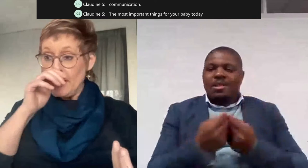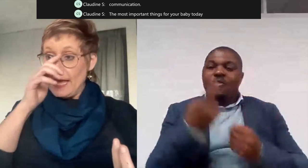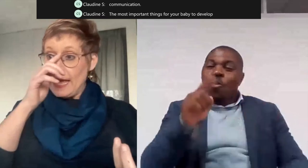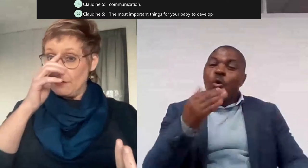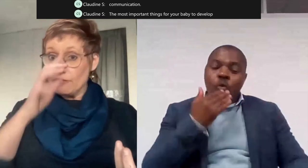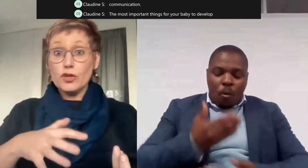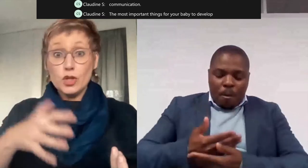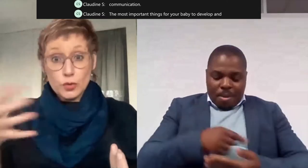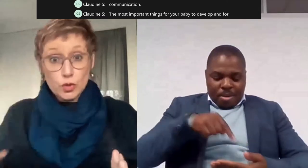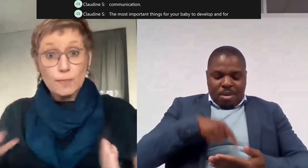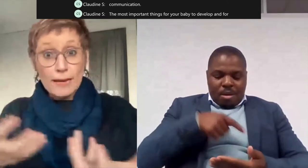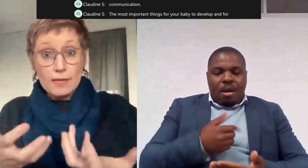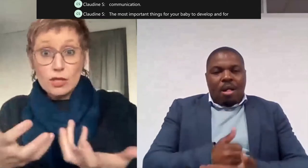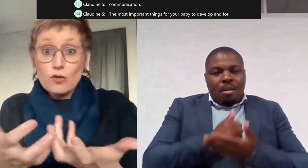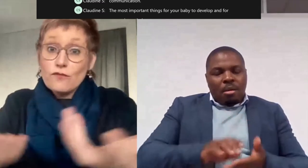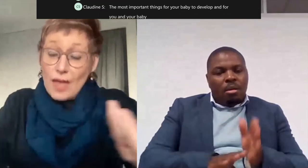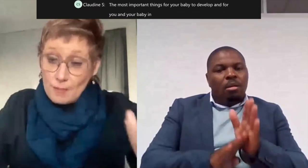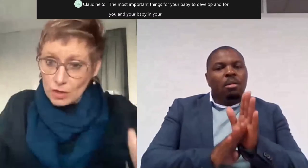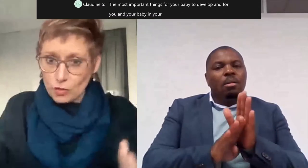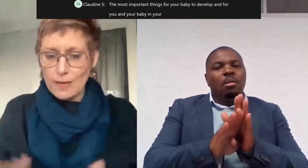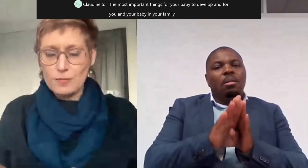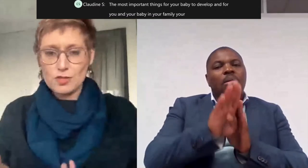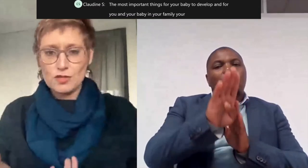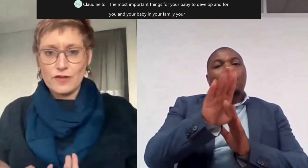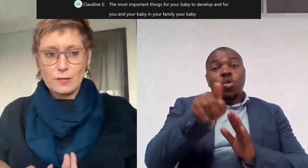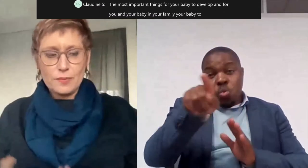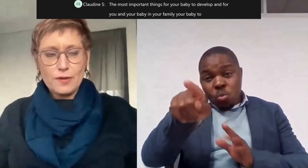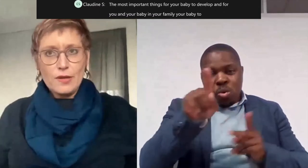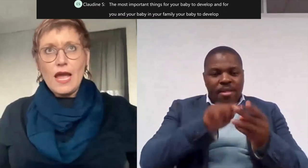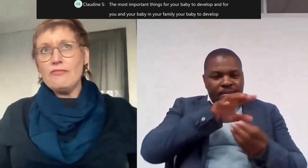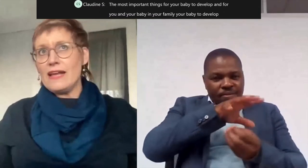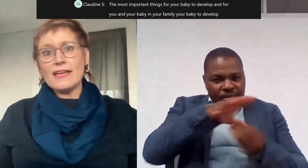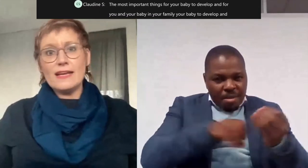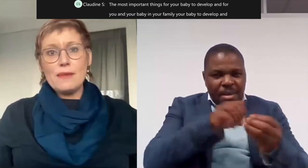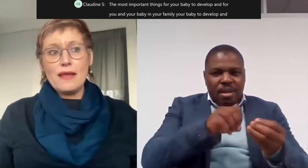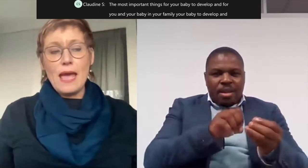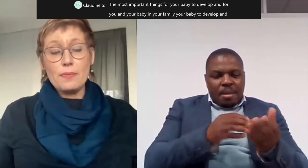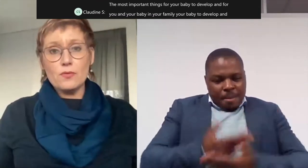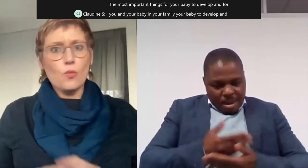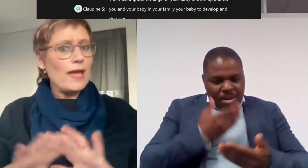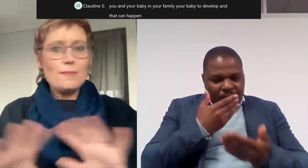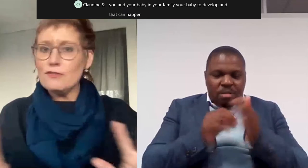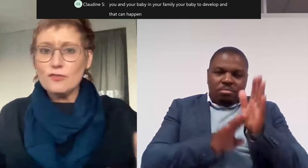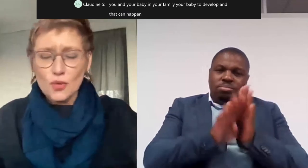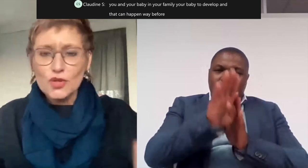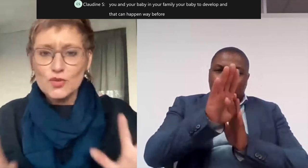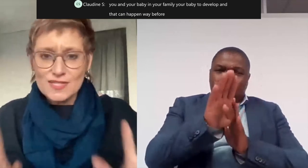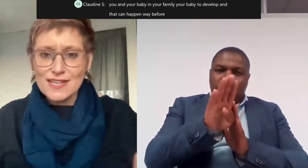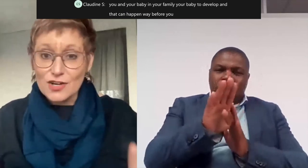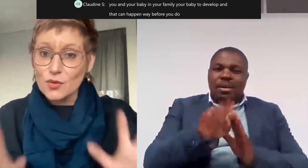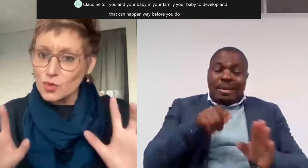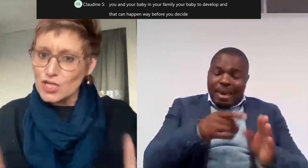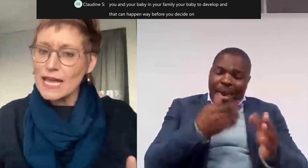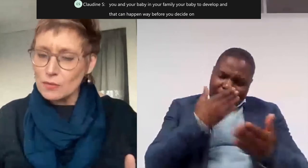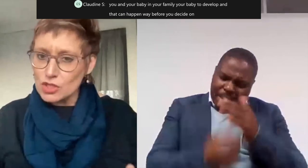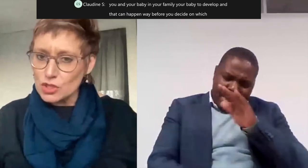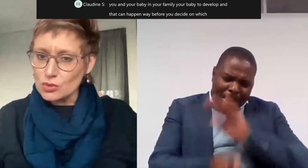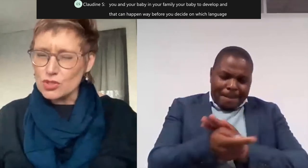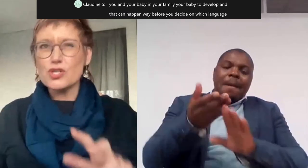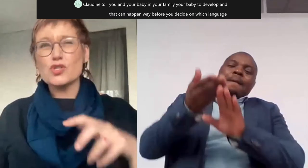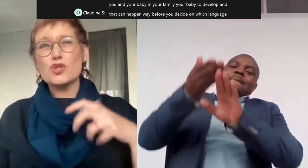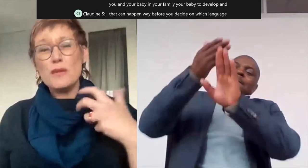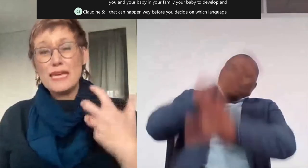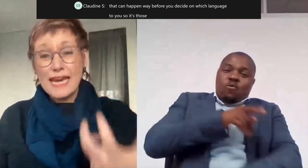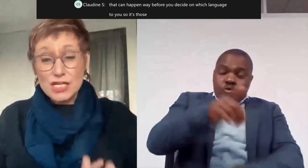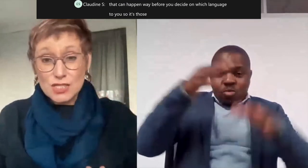to develop, and for you and your baby and your family and your baby to develop. And that can happen way before you decide on which